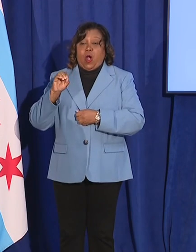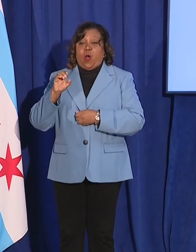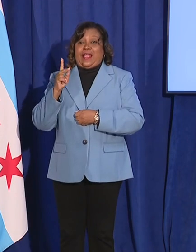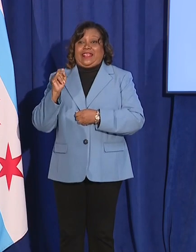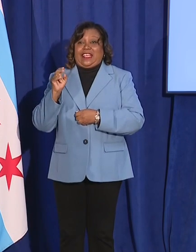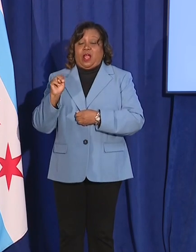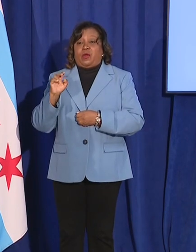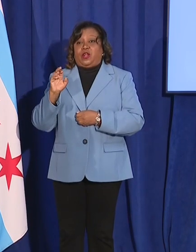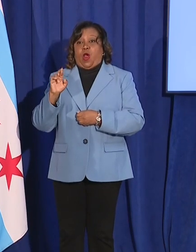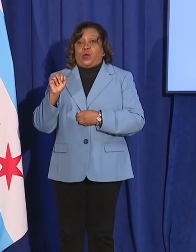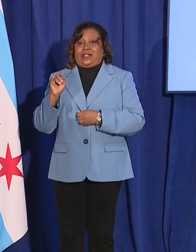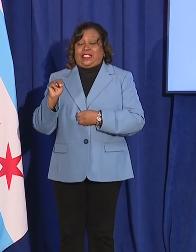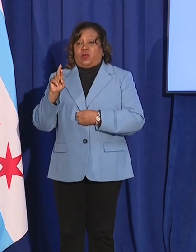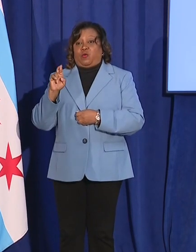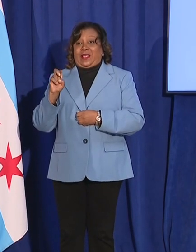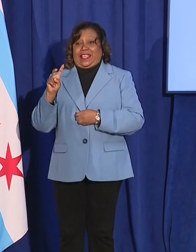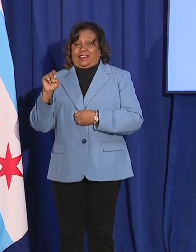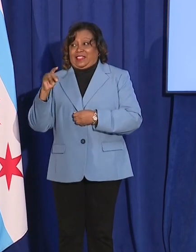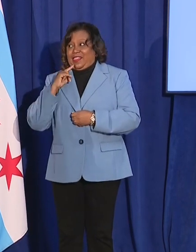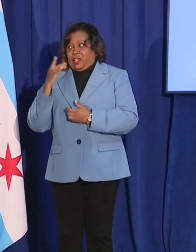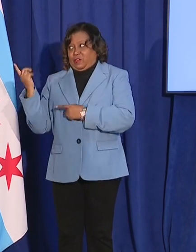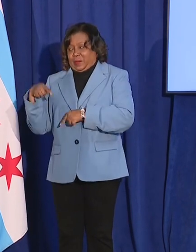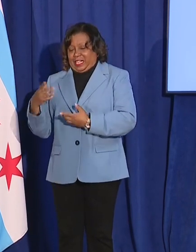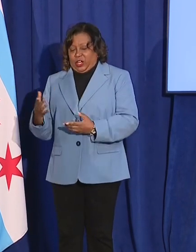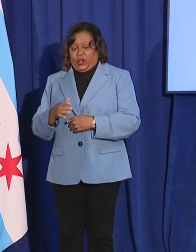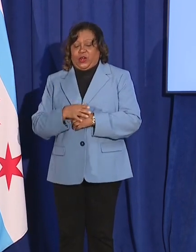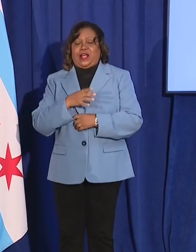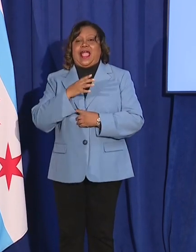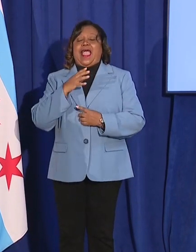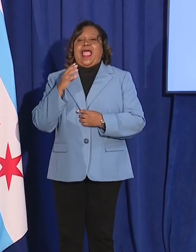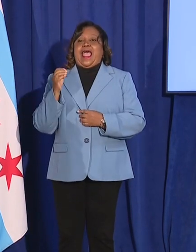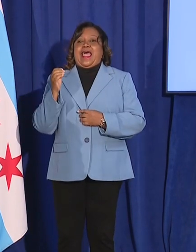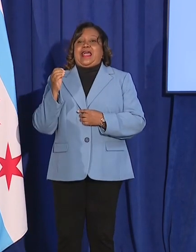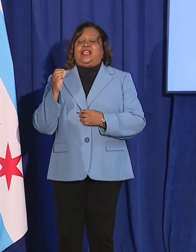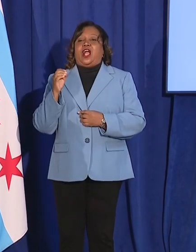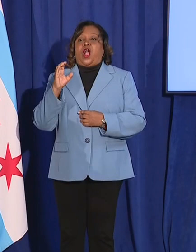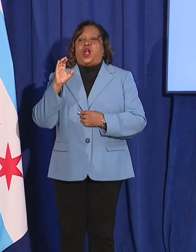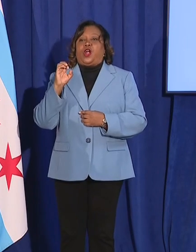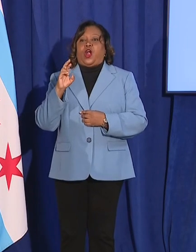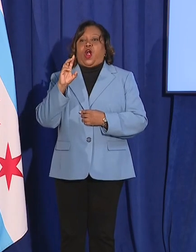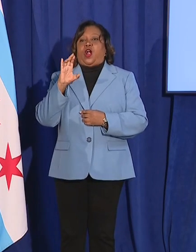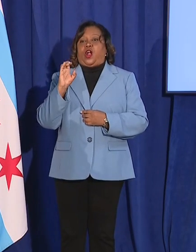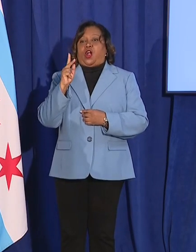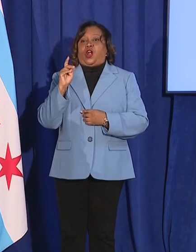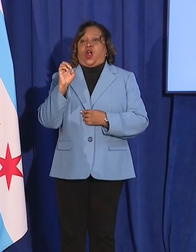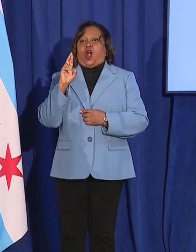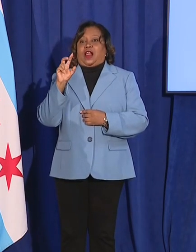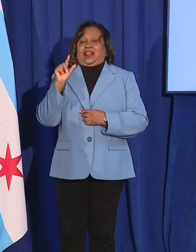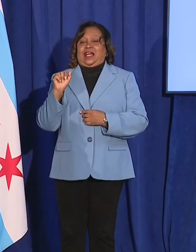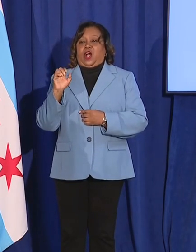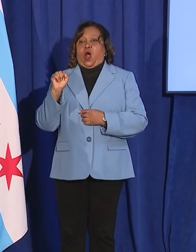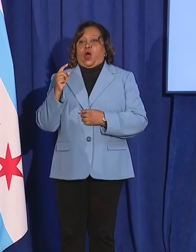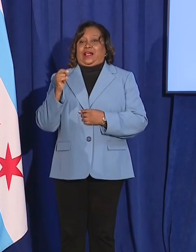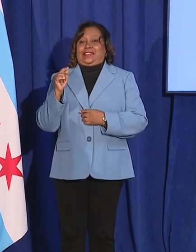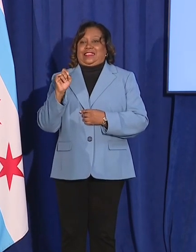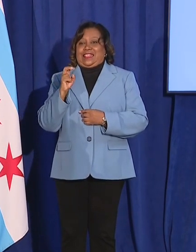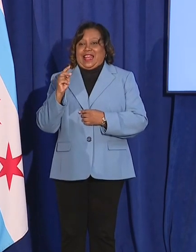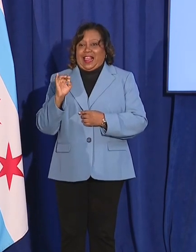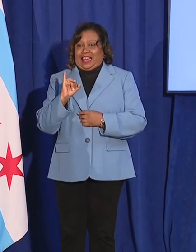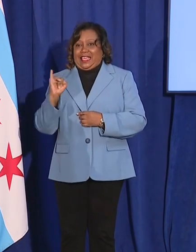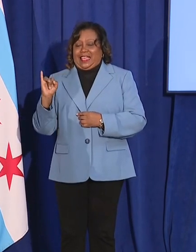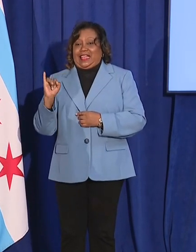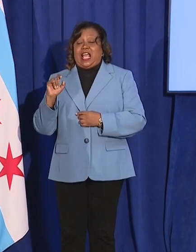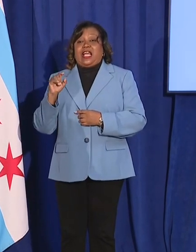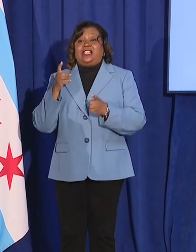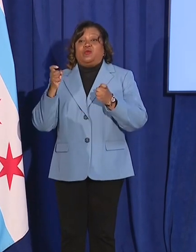Karen Norrington Reeves. Thank you, Karen, for being here. And Carla Augustinelli, Executive Director